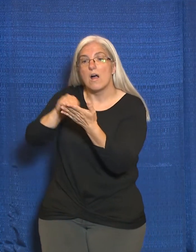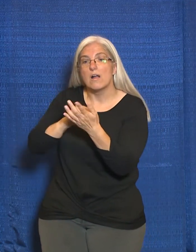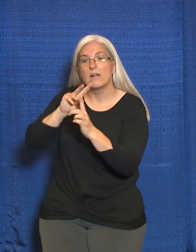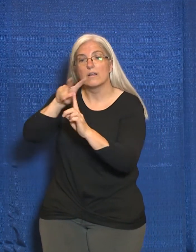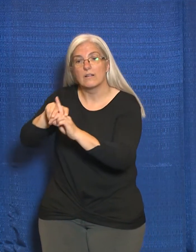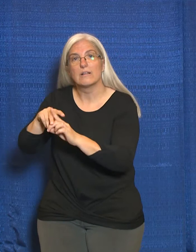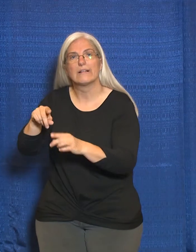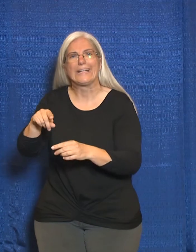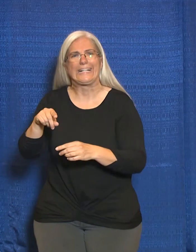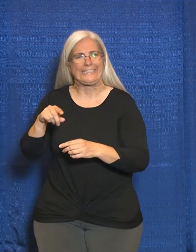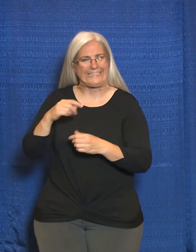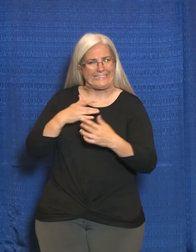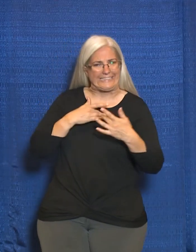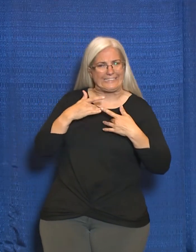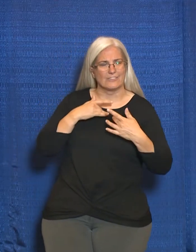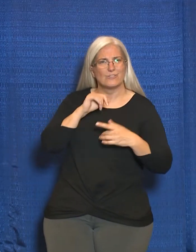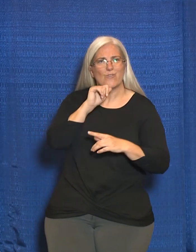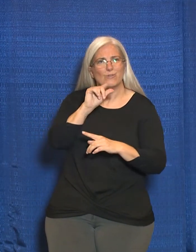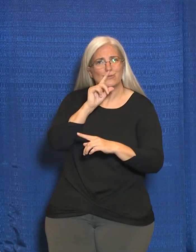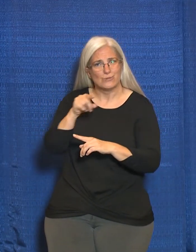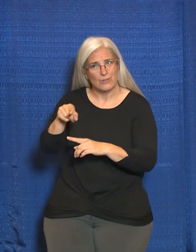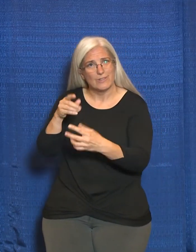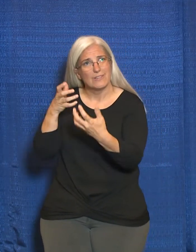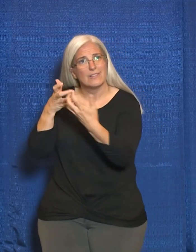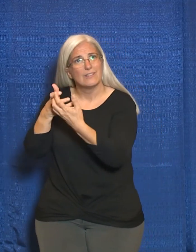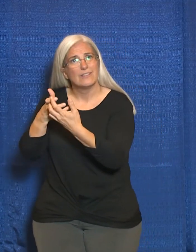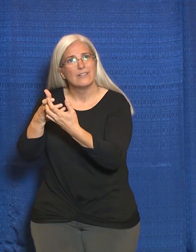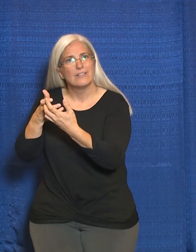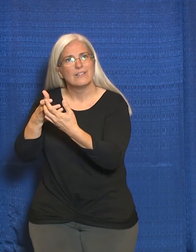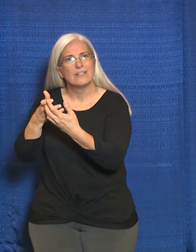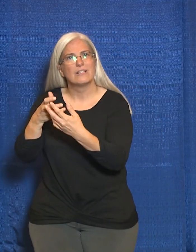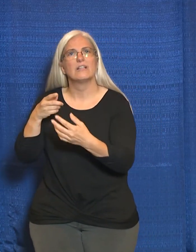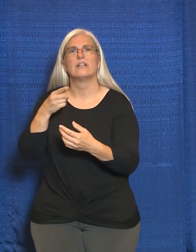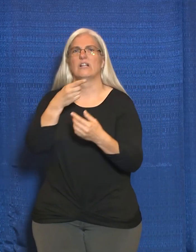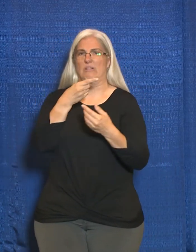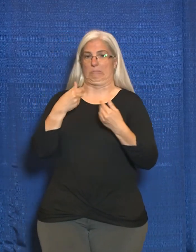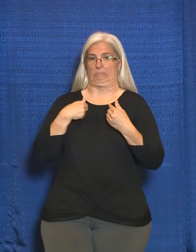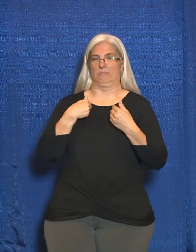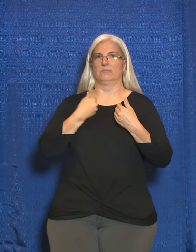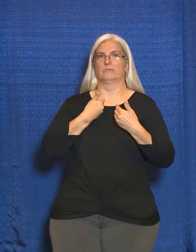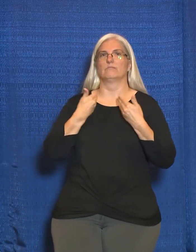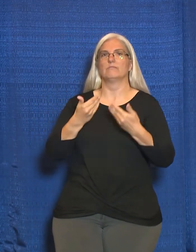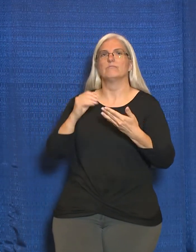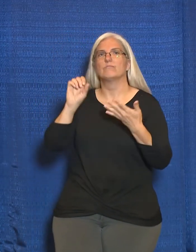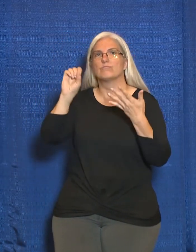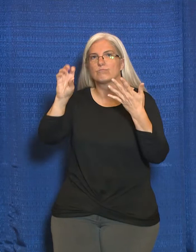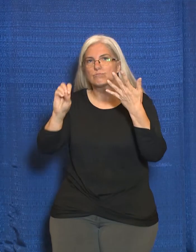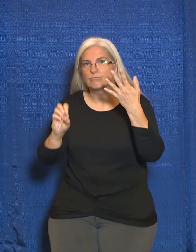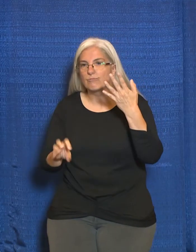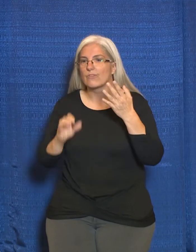concerns, you may recite the voter eligibility guidelines to them.